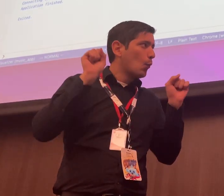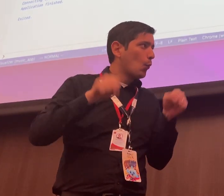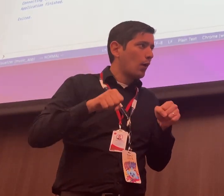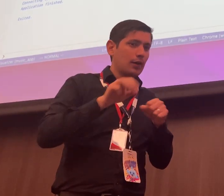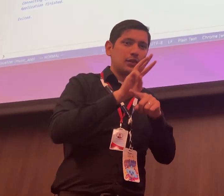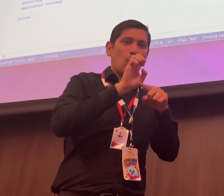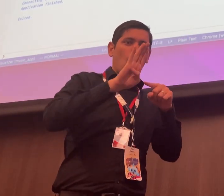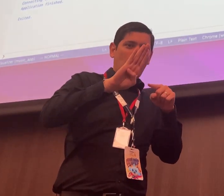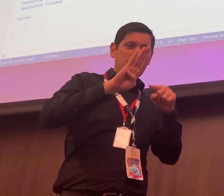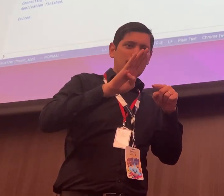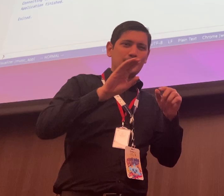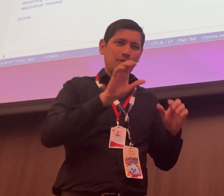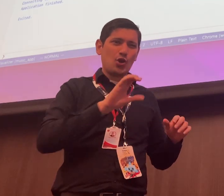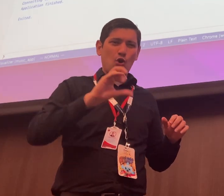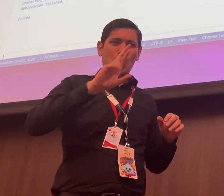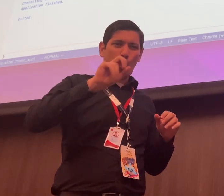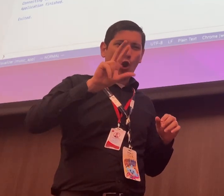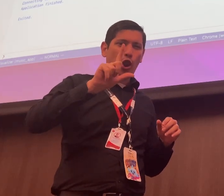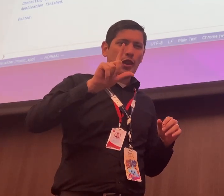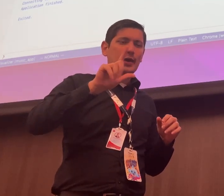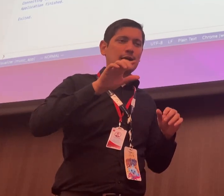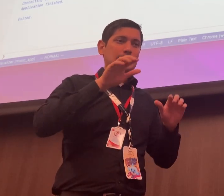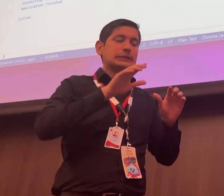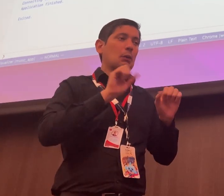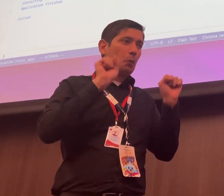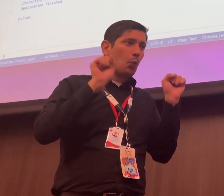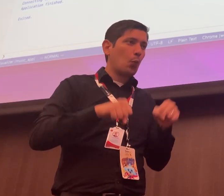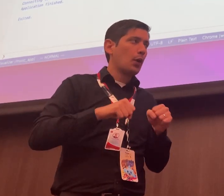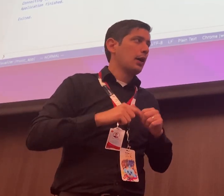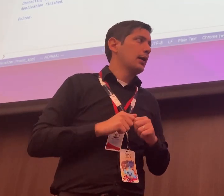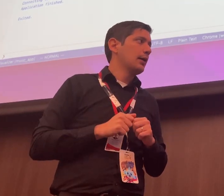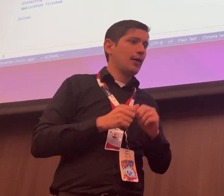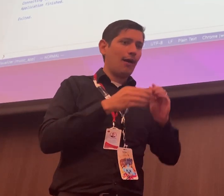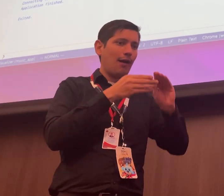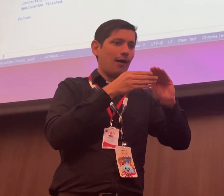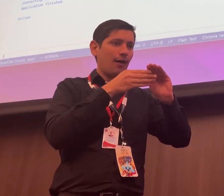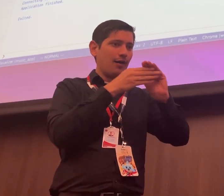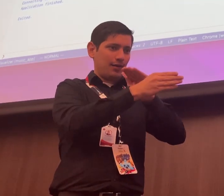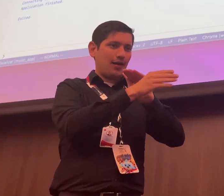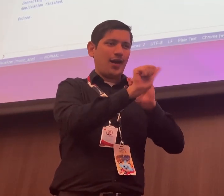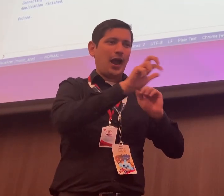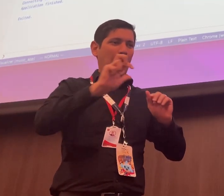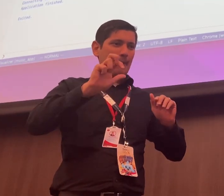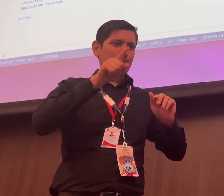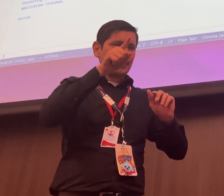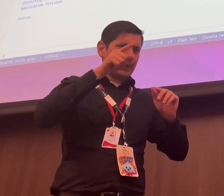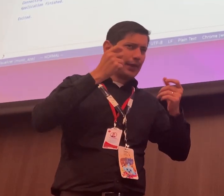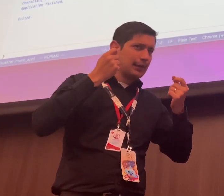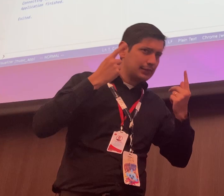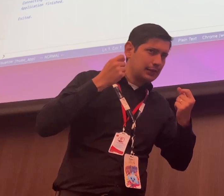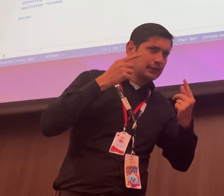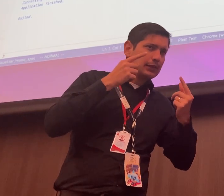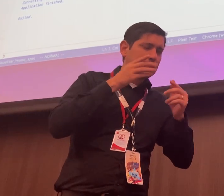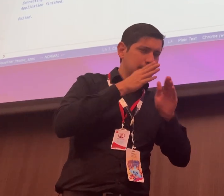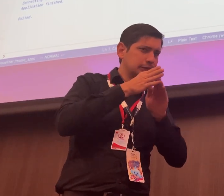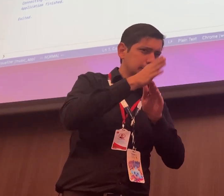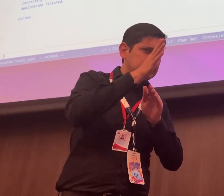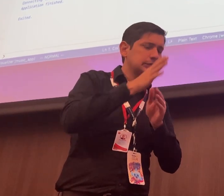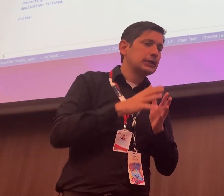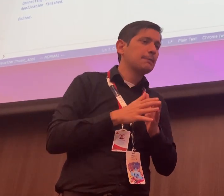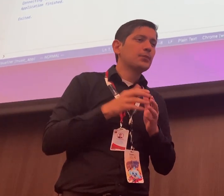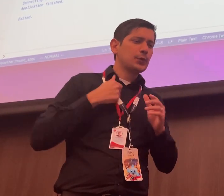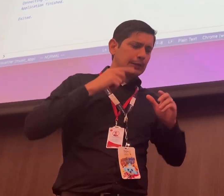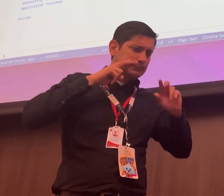can a web crawler, like Googlebot, can it access parts of your app and actually understand what's going on? So